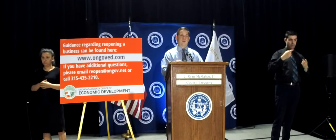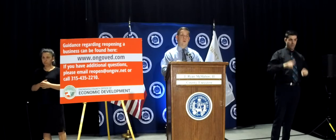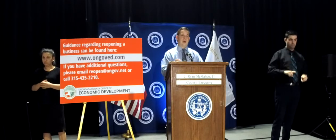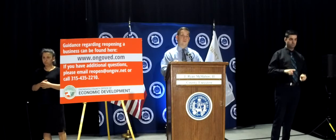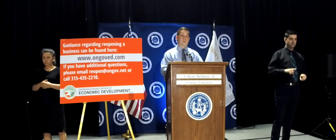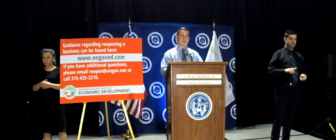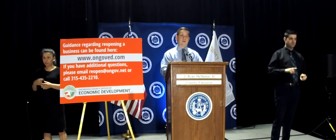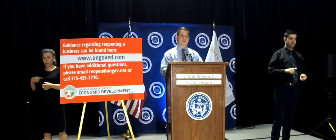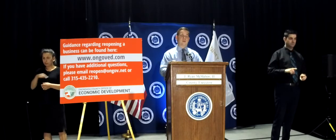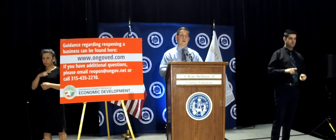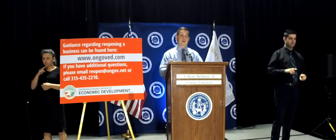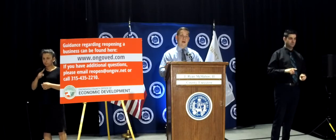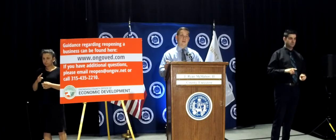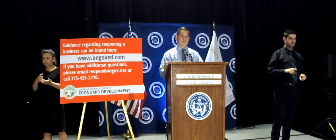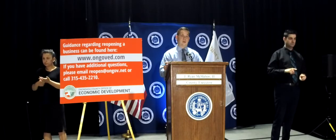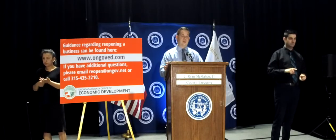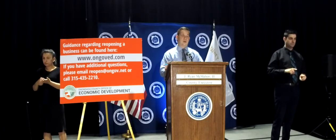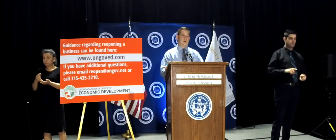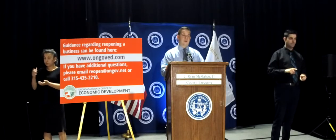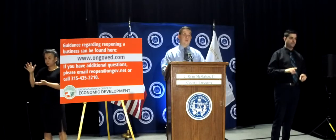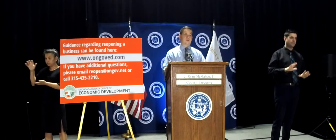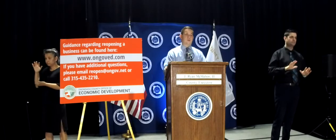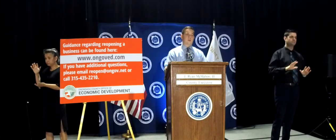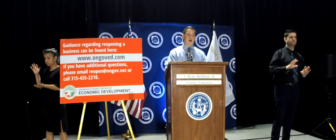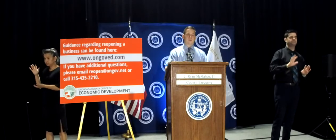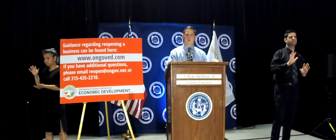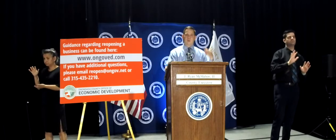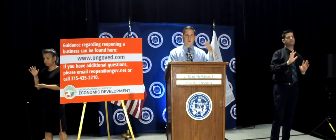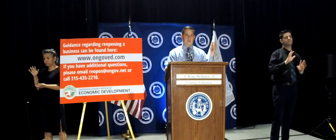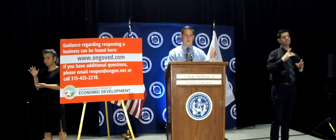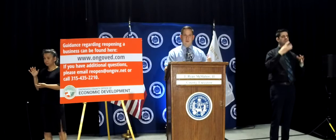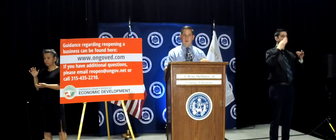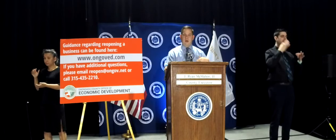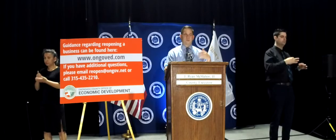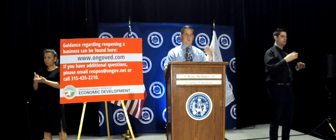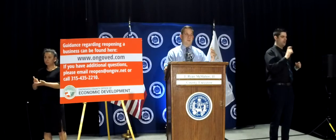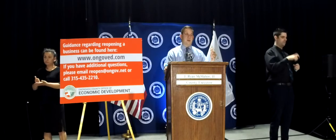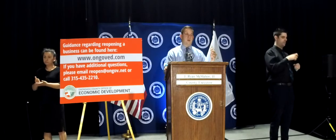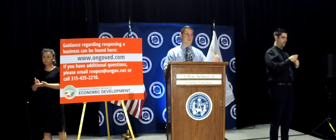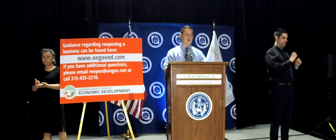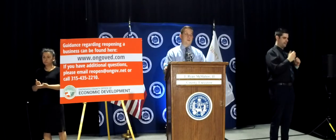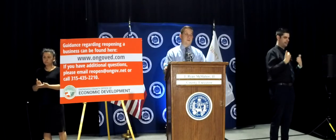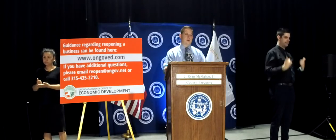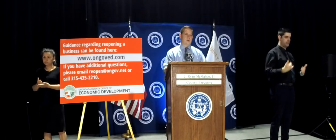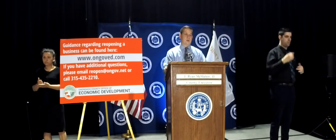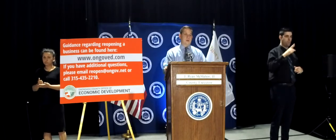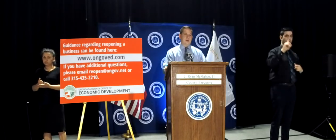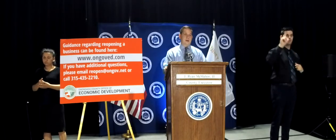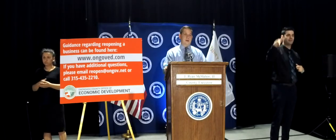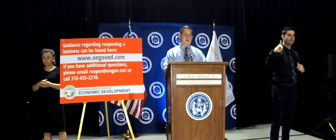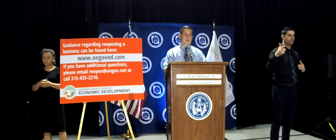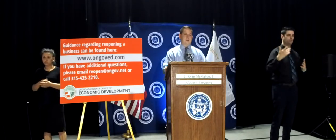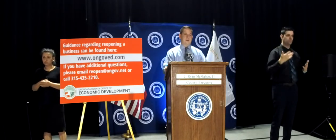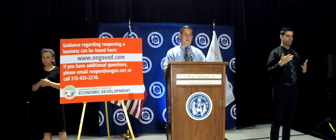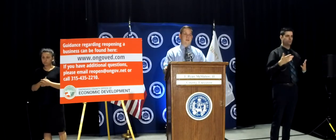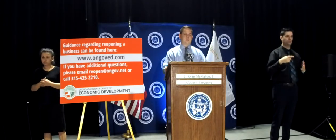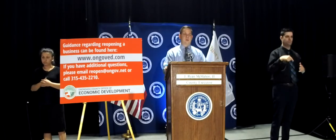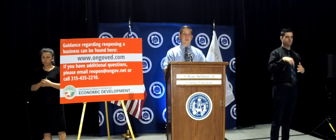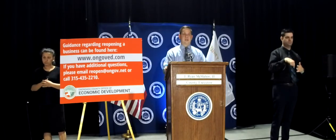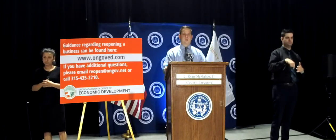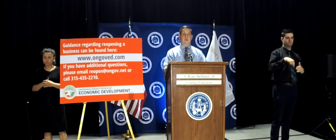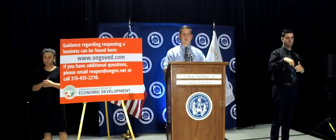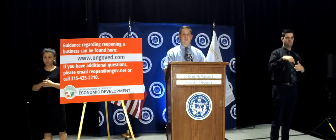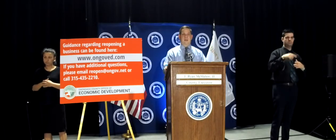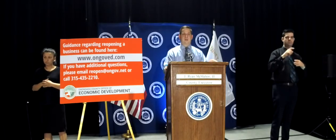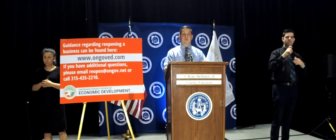maybe we don't have to make until later on in the year, which helps with the recovery and helps with pain overall. So it's